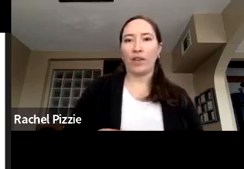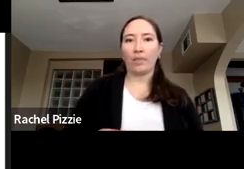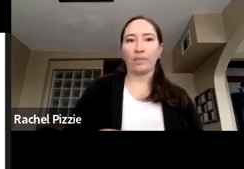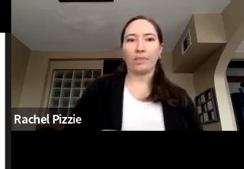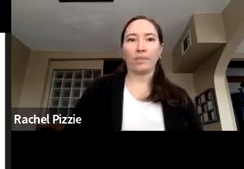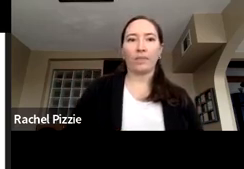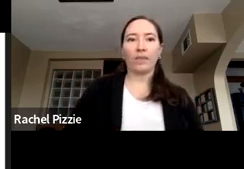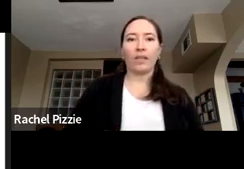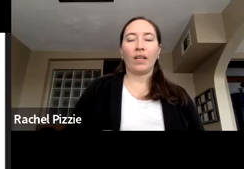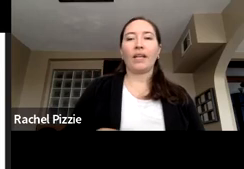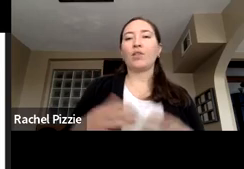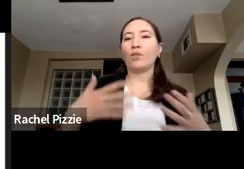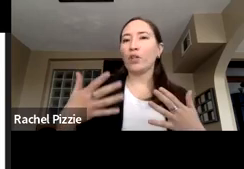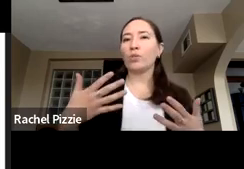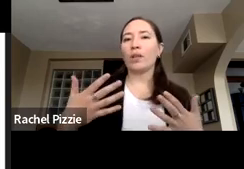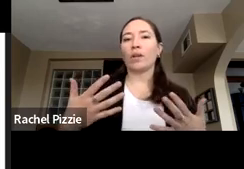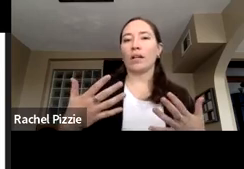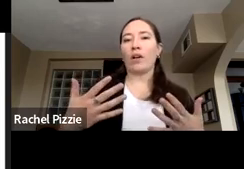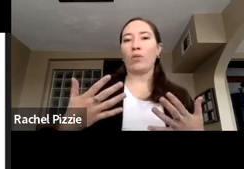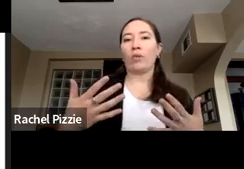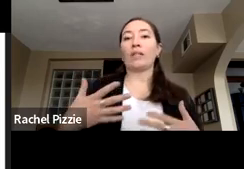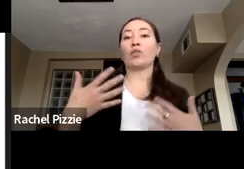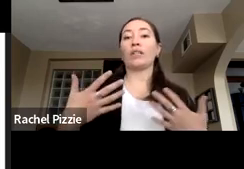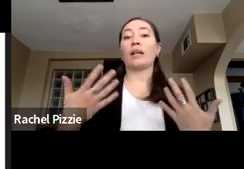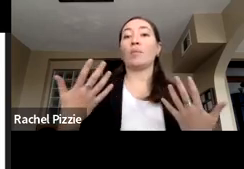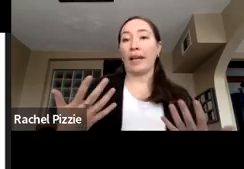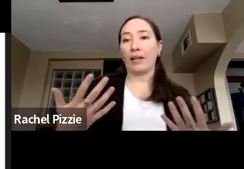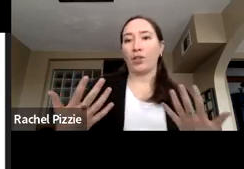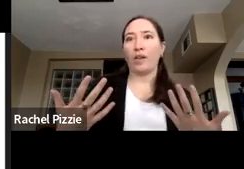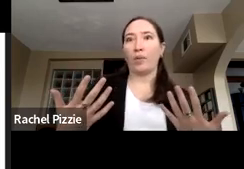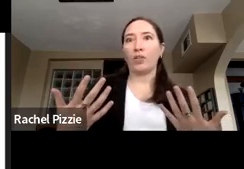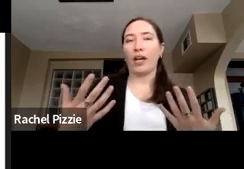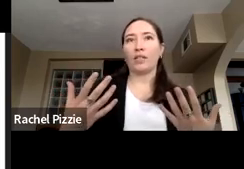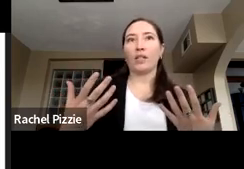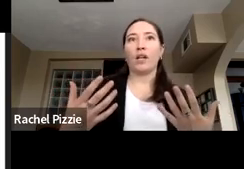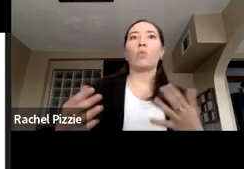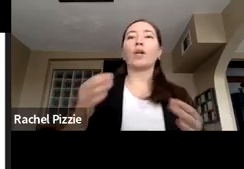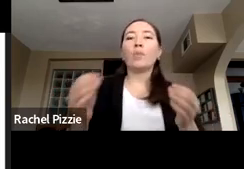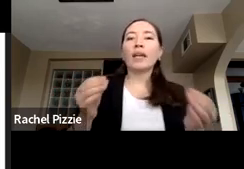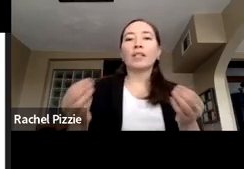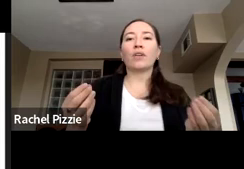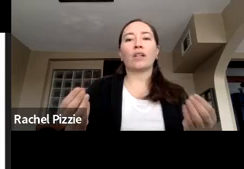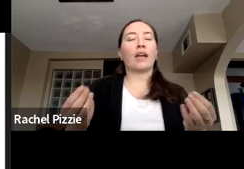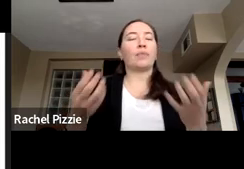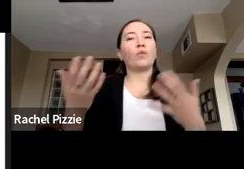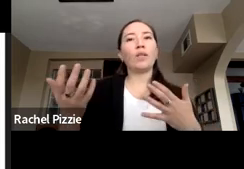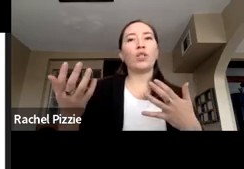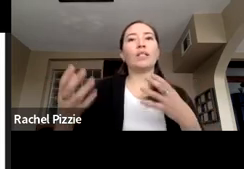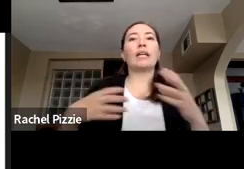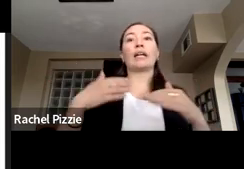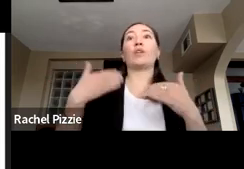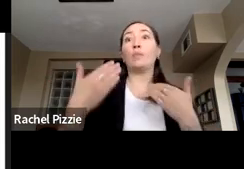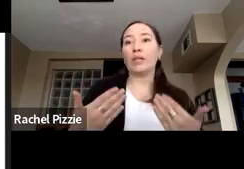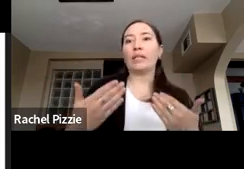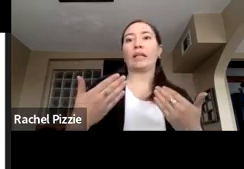that survey. And so the first one that we're going to go through is creating a blank survey project, where you're picking different types of